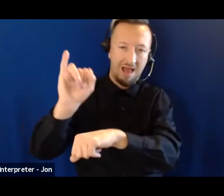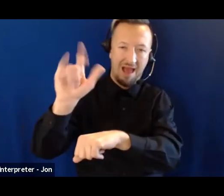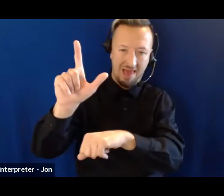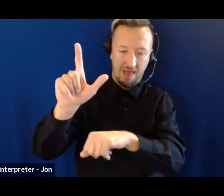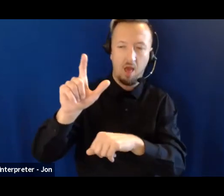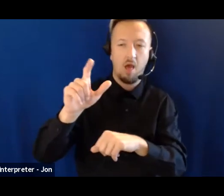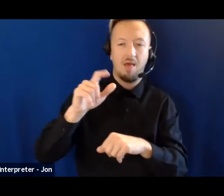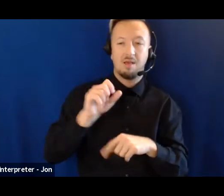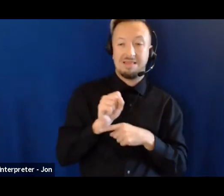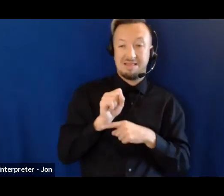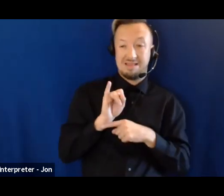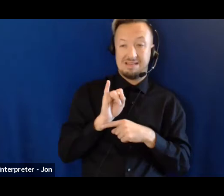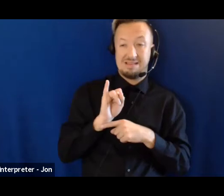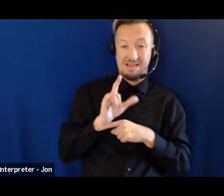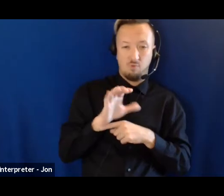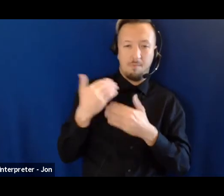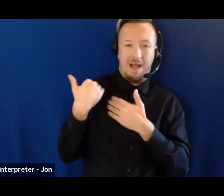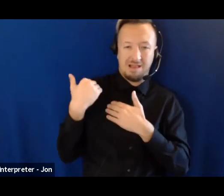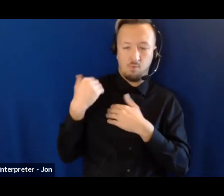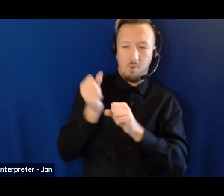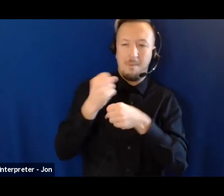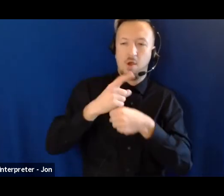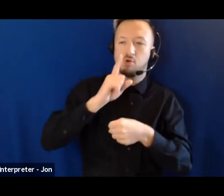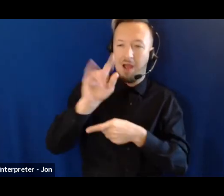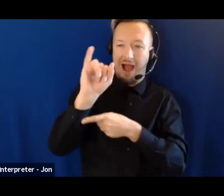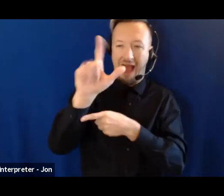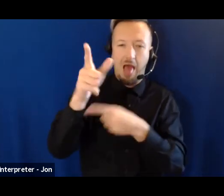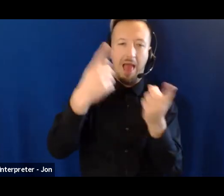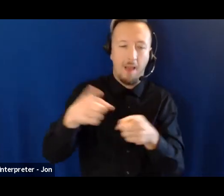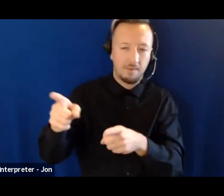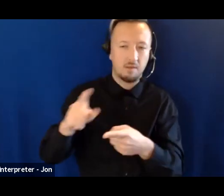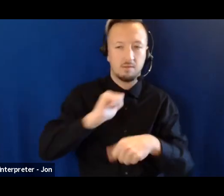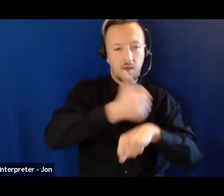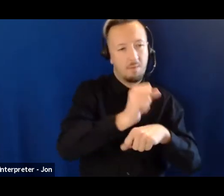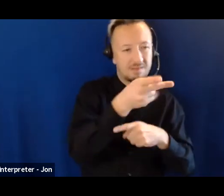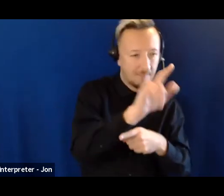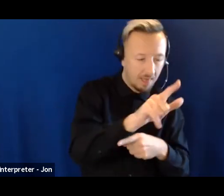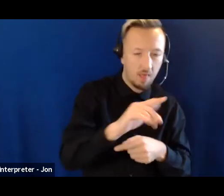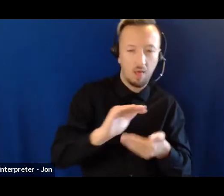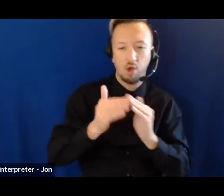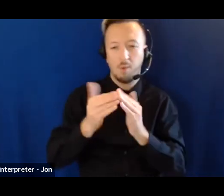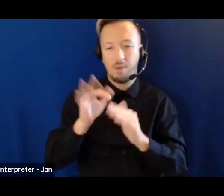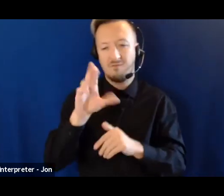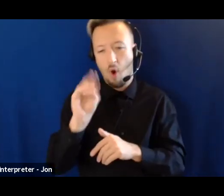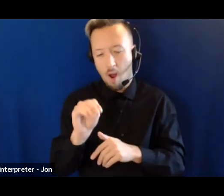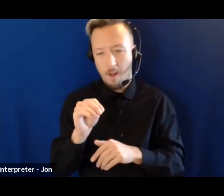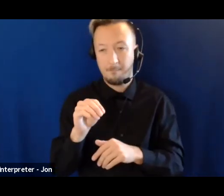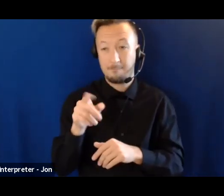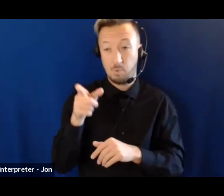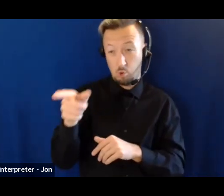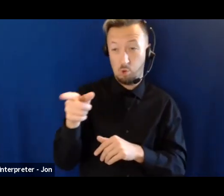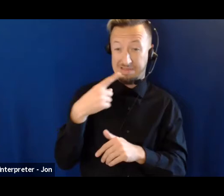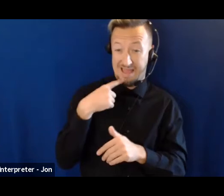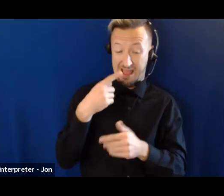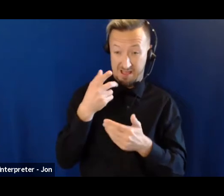spill and, you know, the forums and the community input and all that. So, I mean, I guess I would just say no to the intermediary